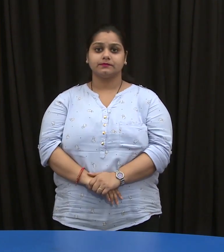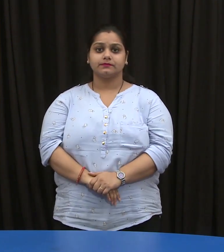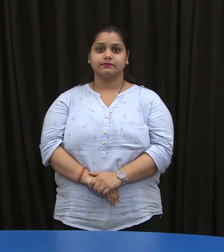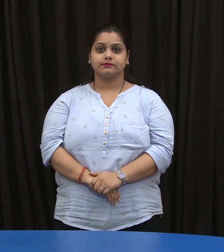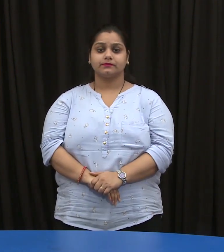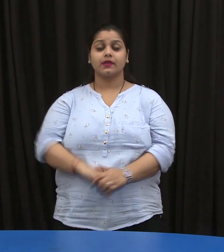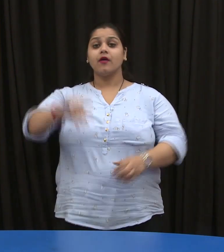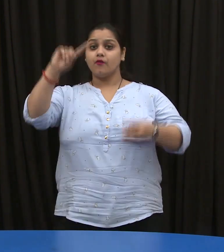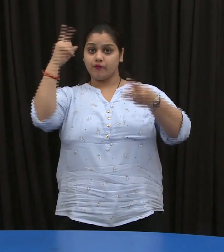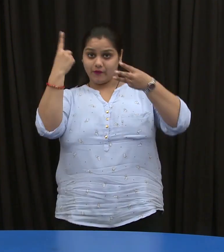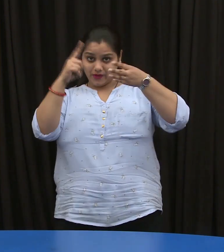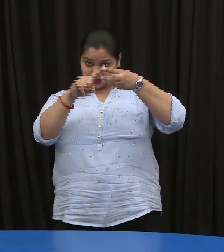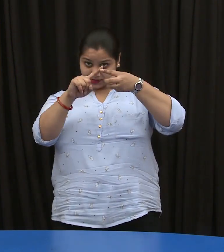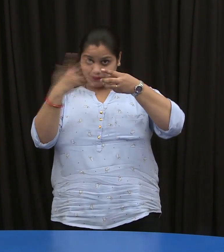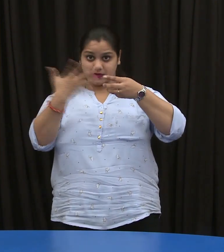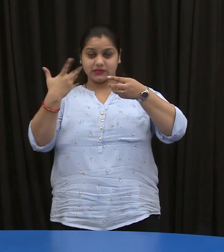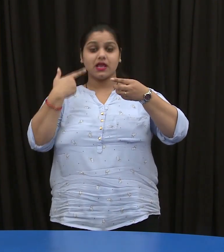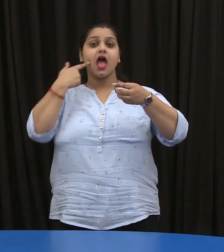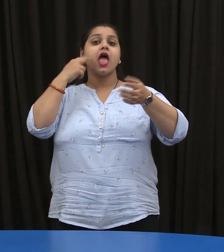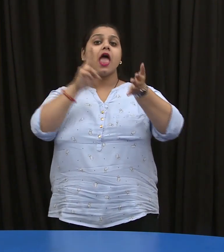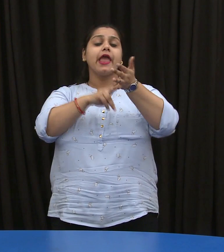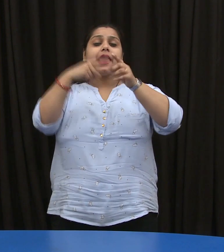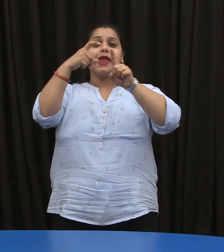The first option is Index.